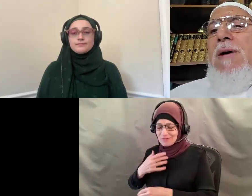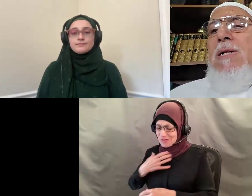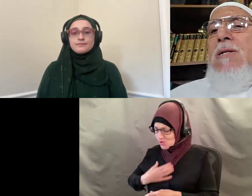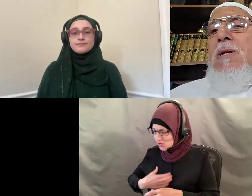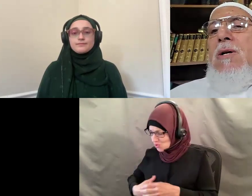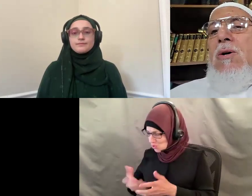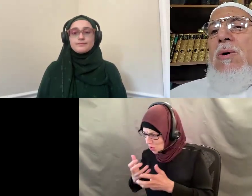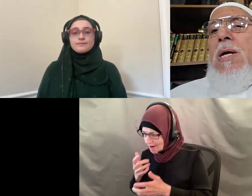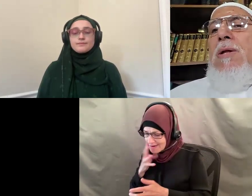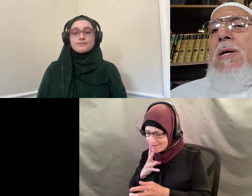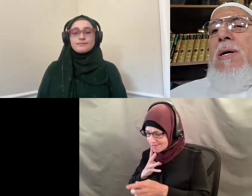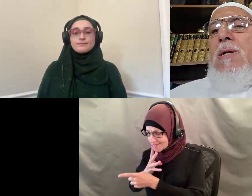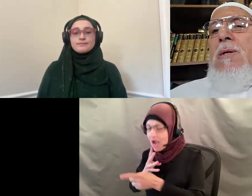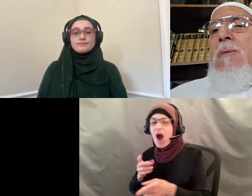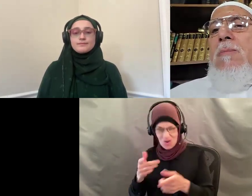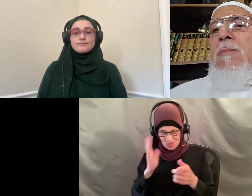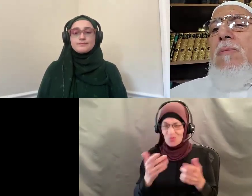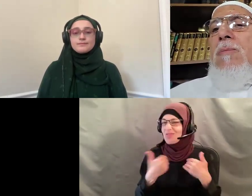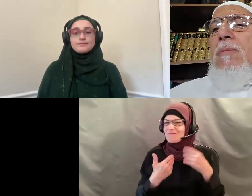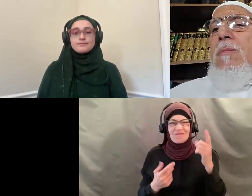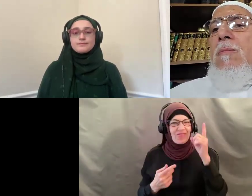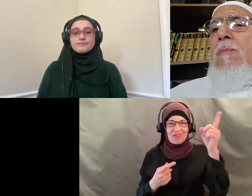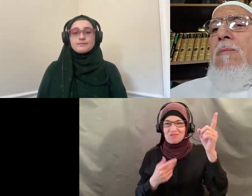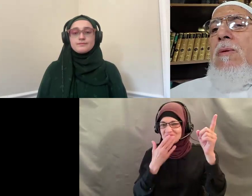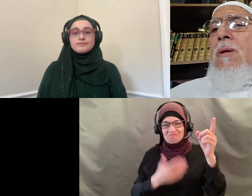side effects or anything else.